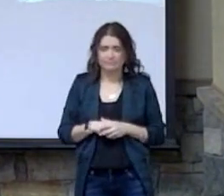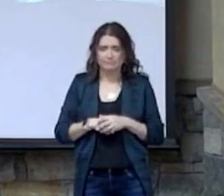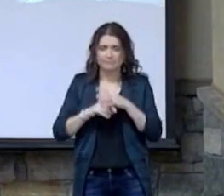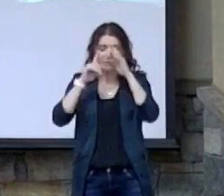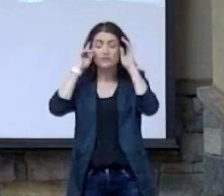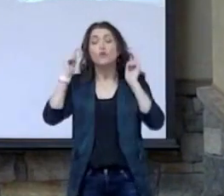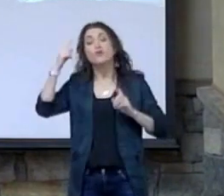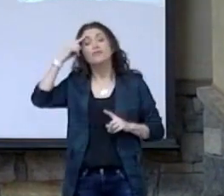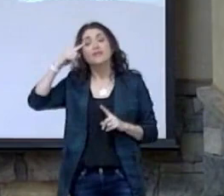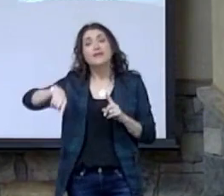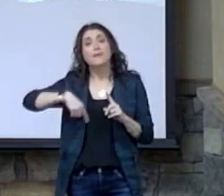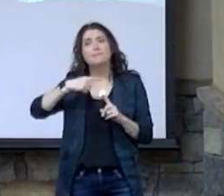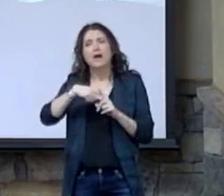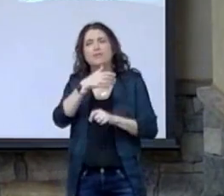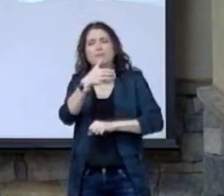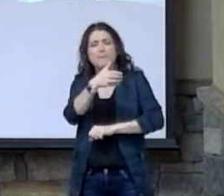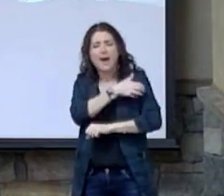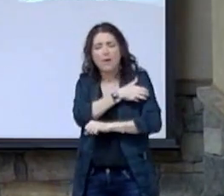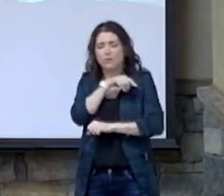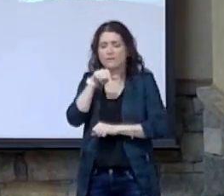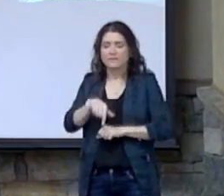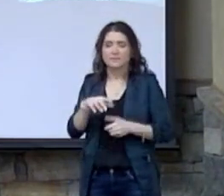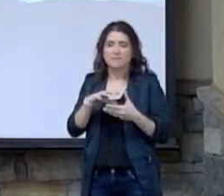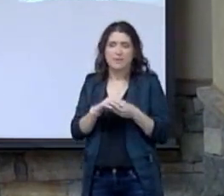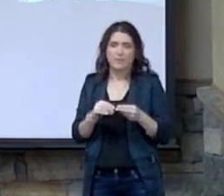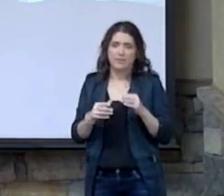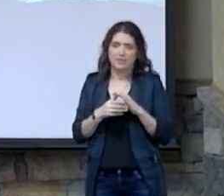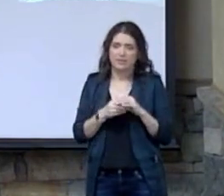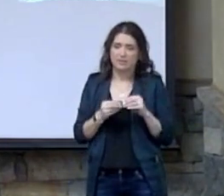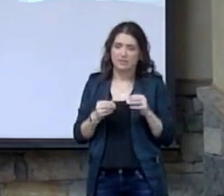So you think about the power of this parable.